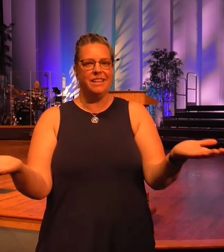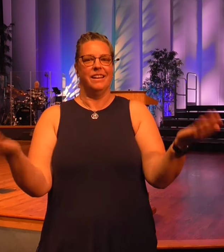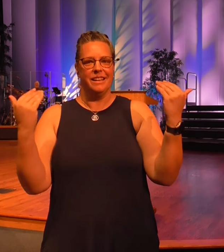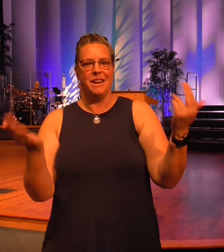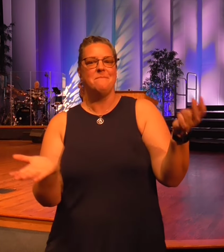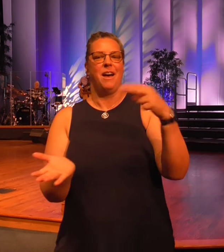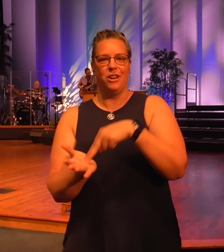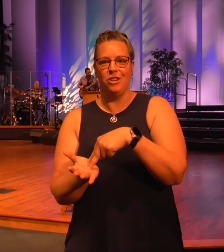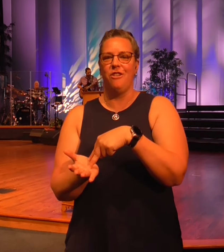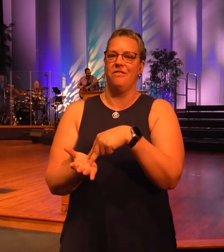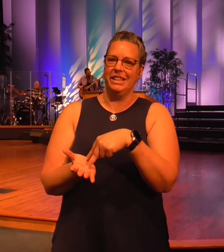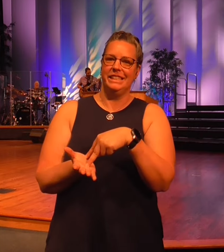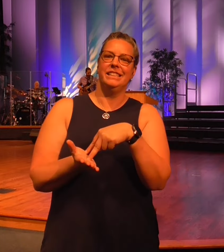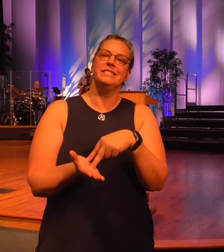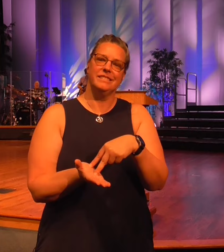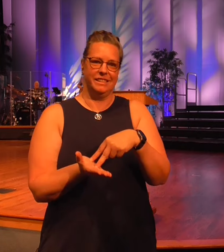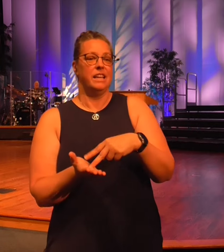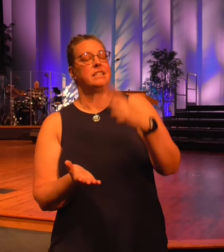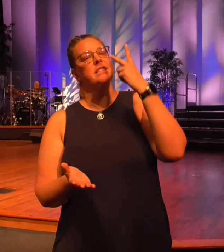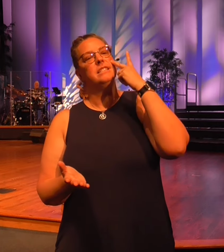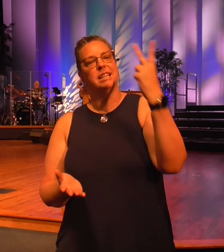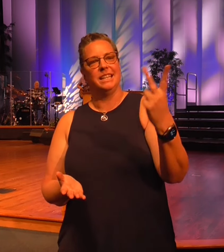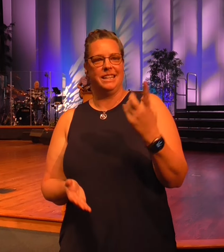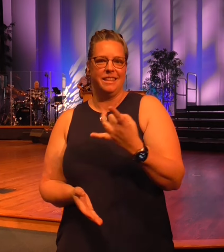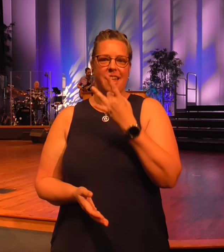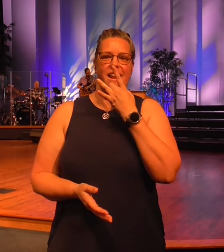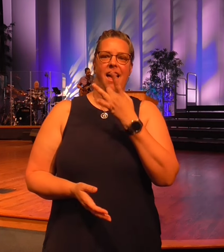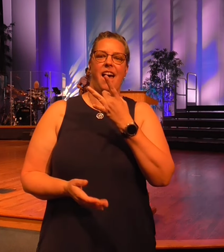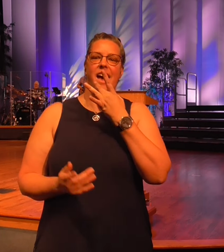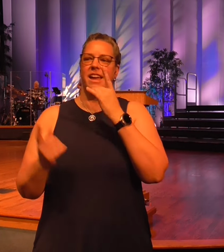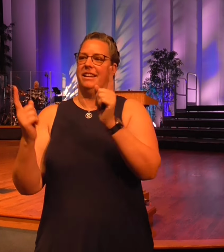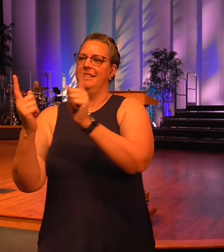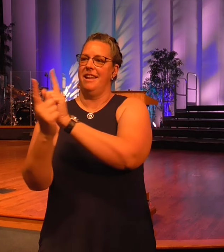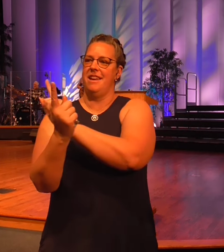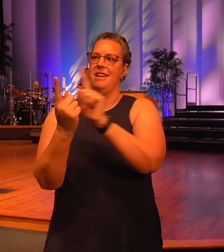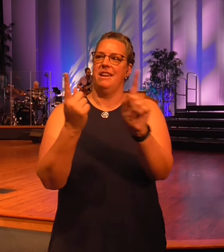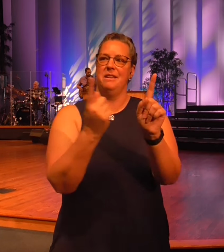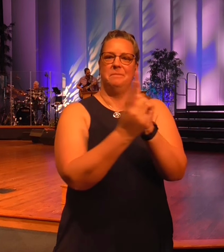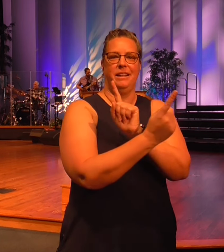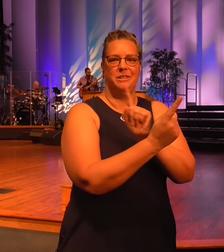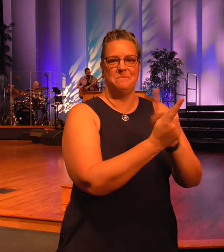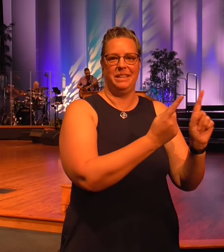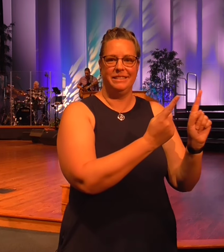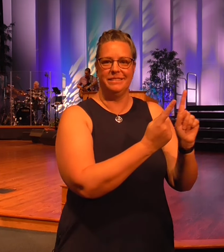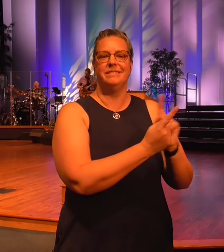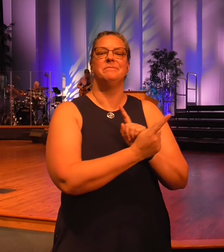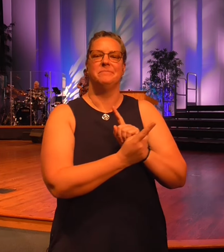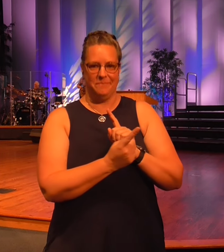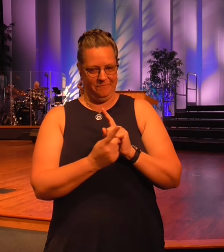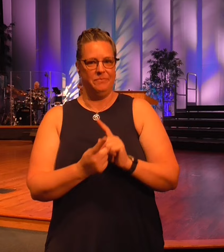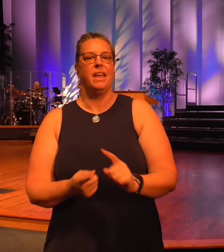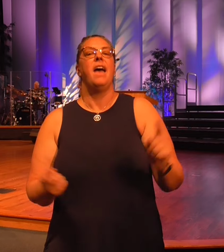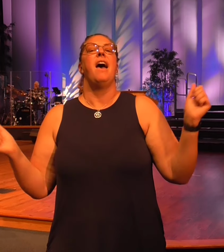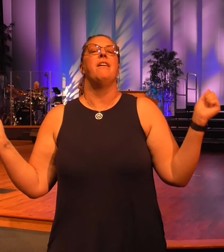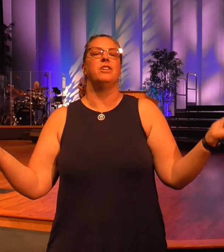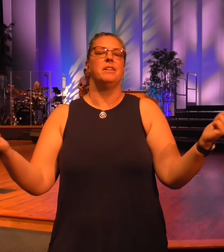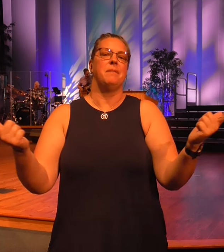Everybody, get up on your feet. See the light in everybody you meet.